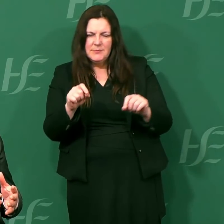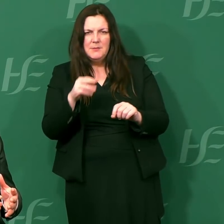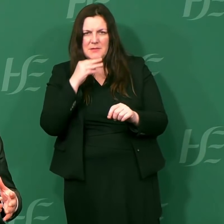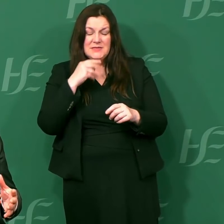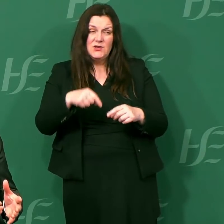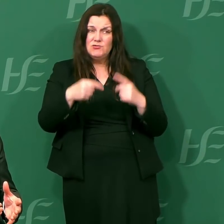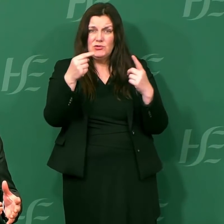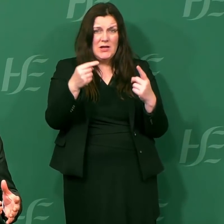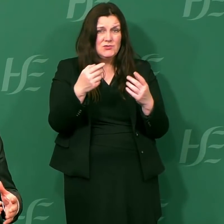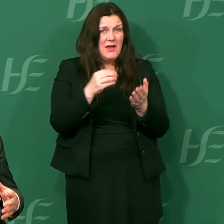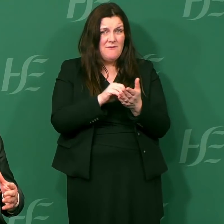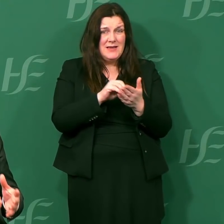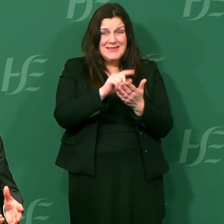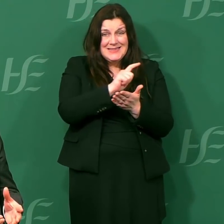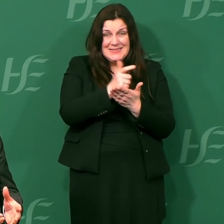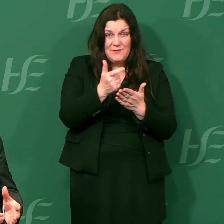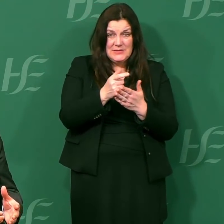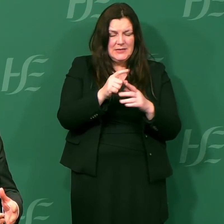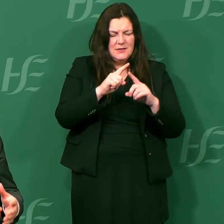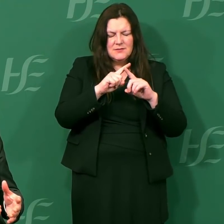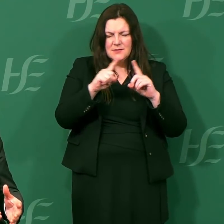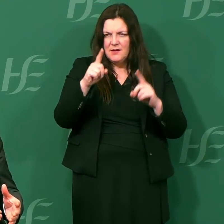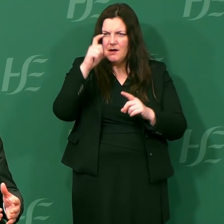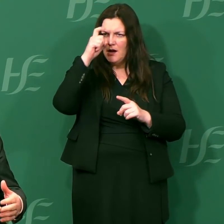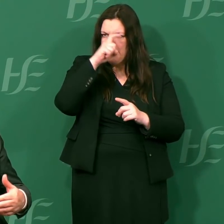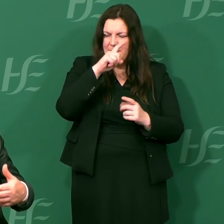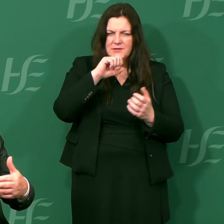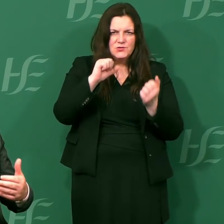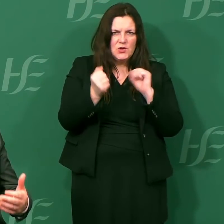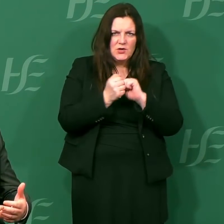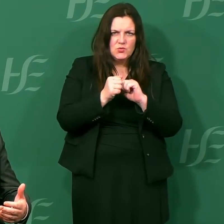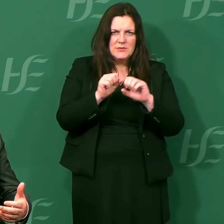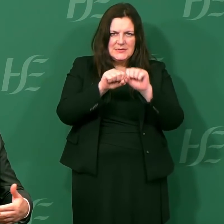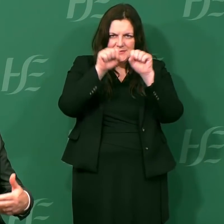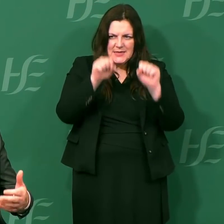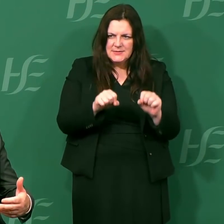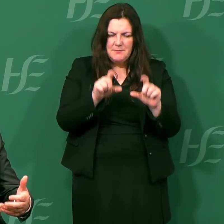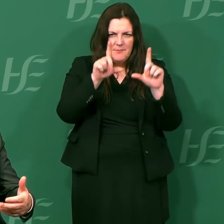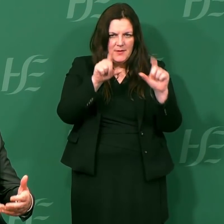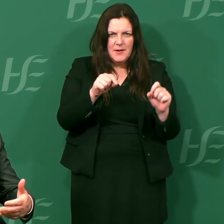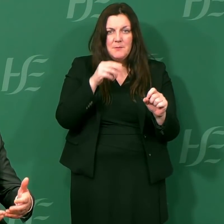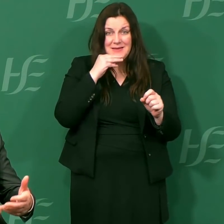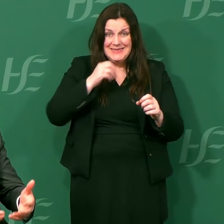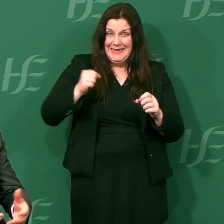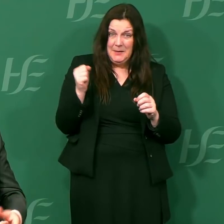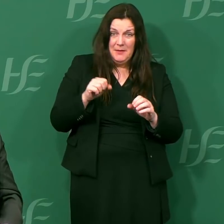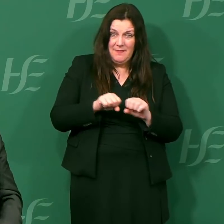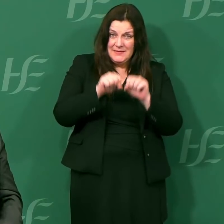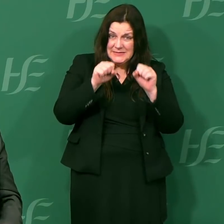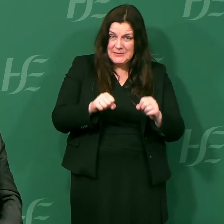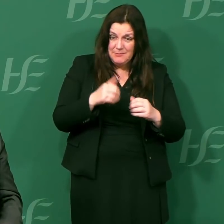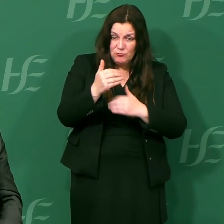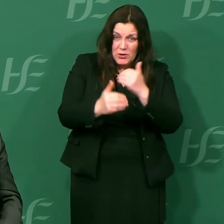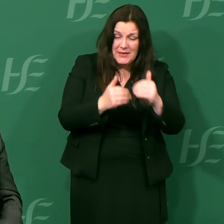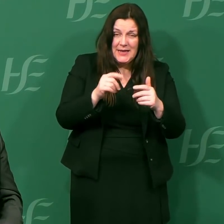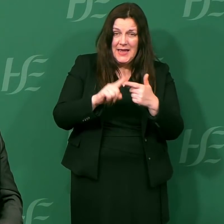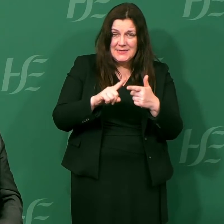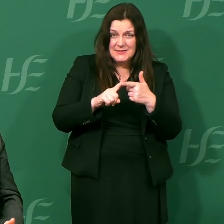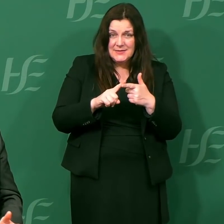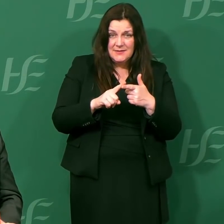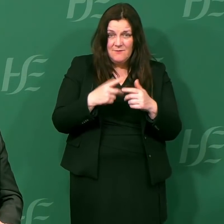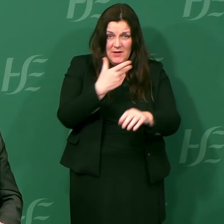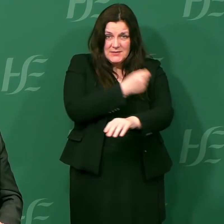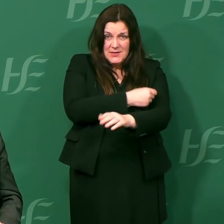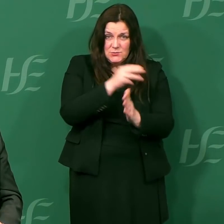that has deployed 70 very complex changes in parallel with keeping the system running and the vaccination programme going. So there's